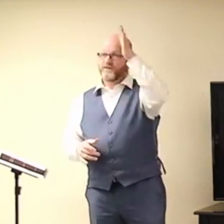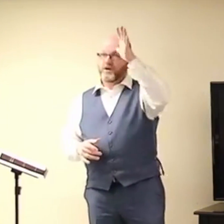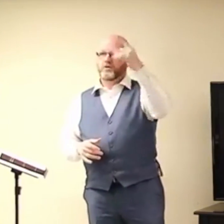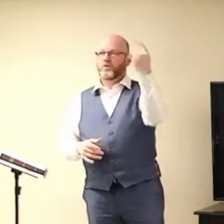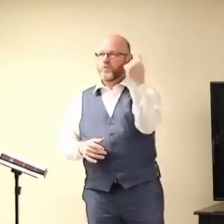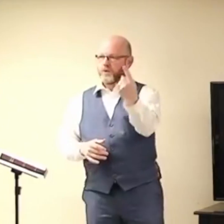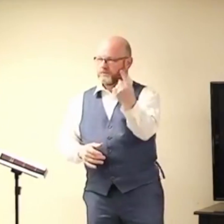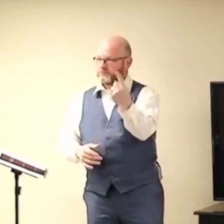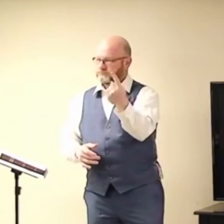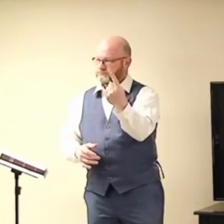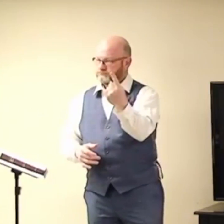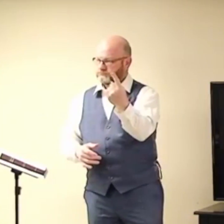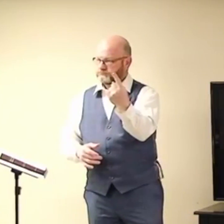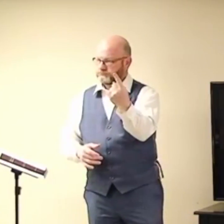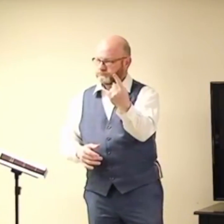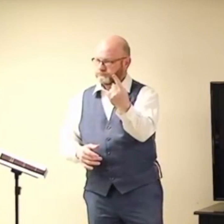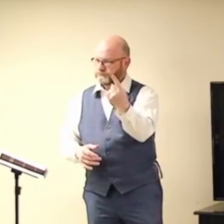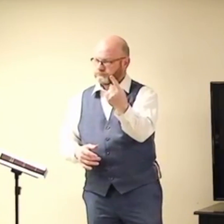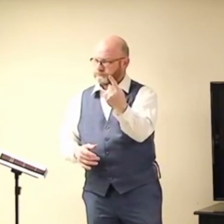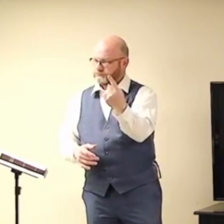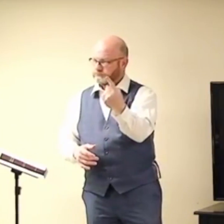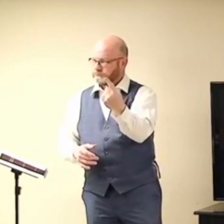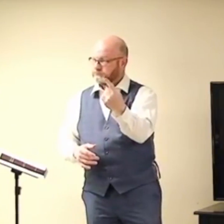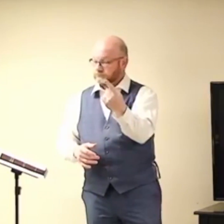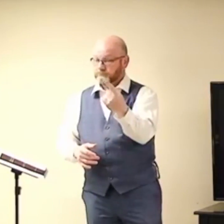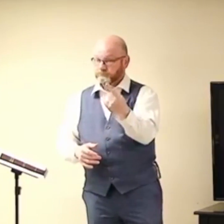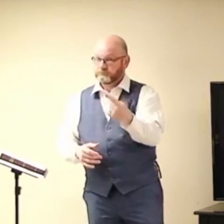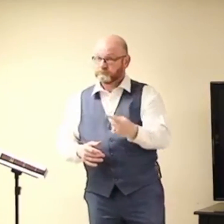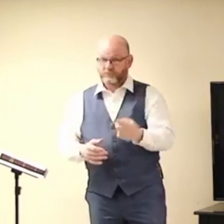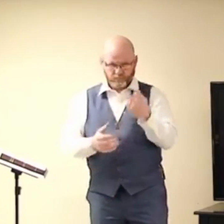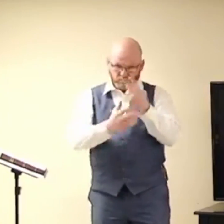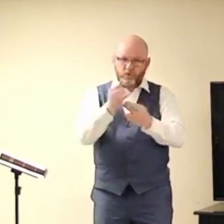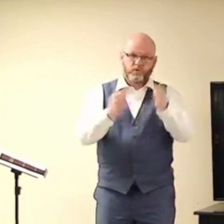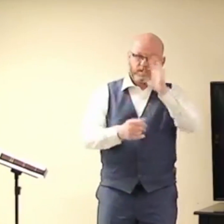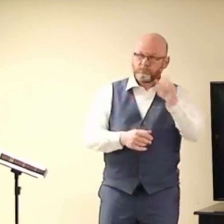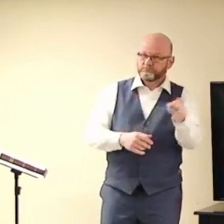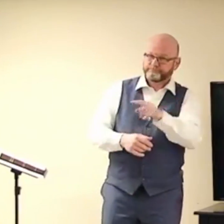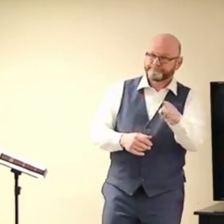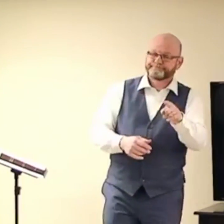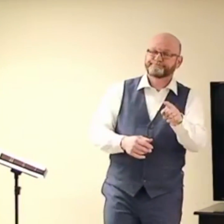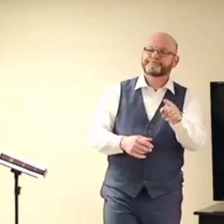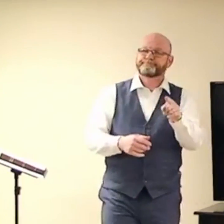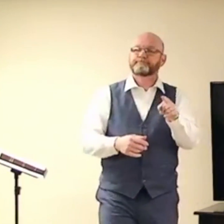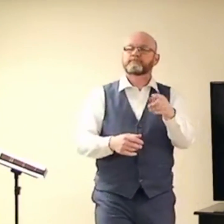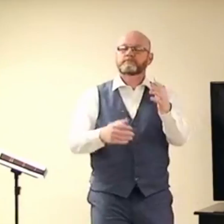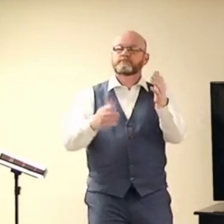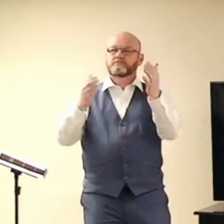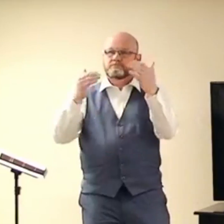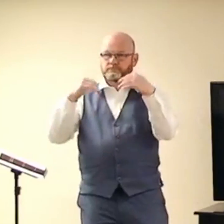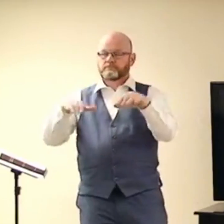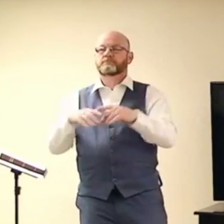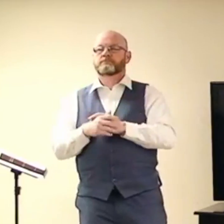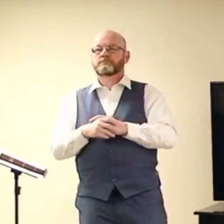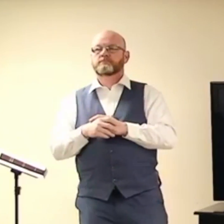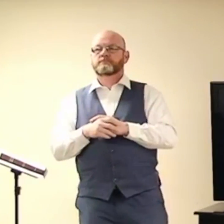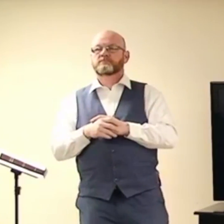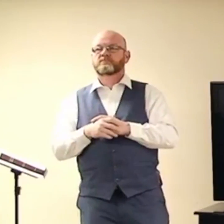John continues to say that Christ said, I and the Father are one.